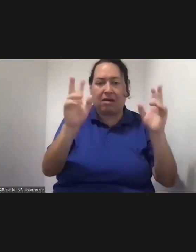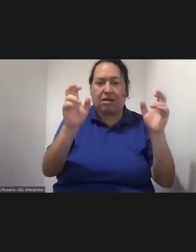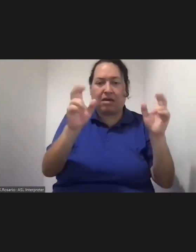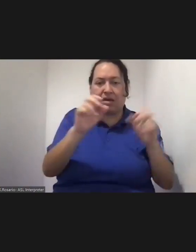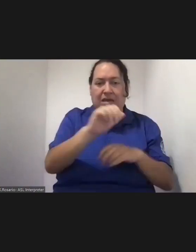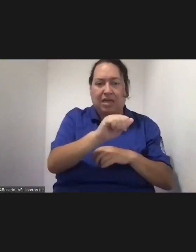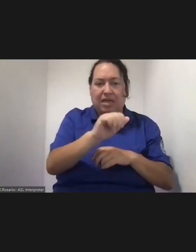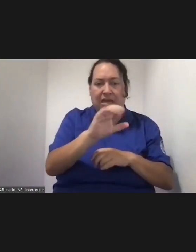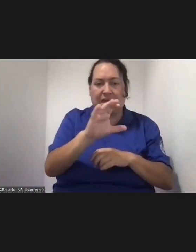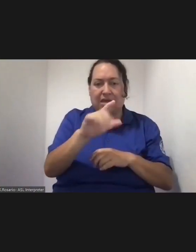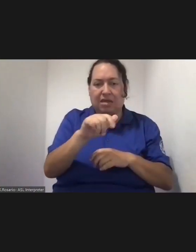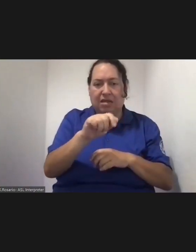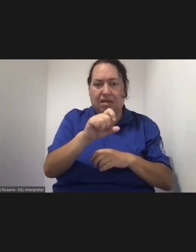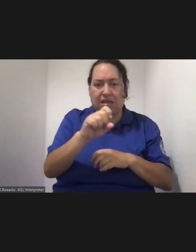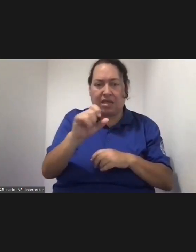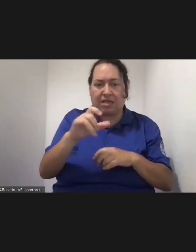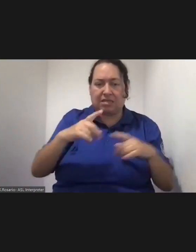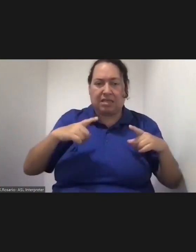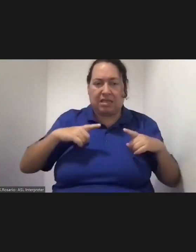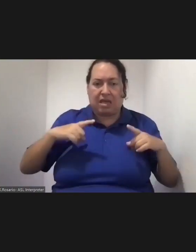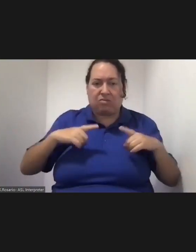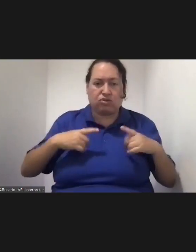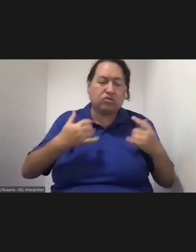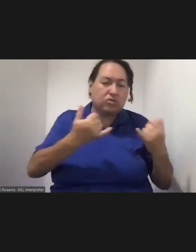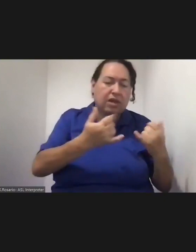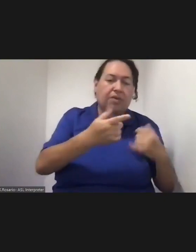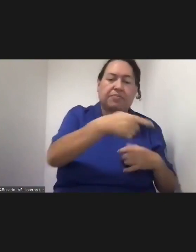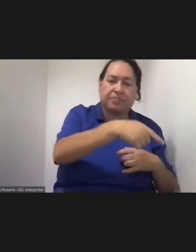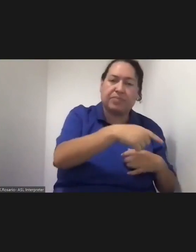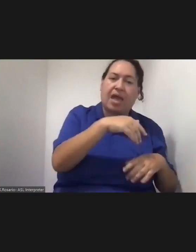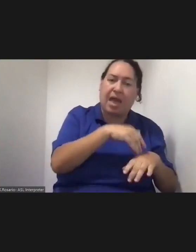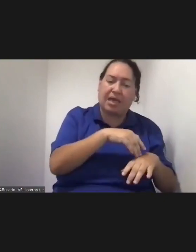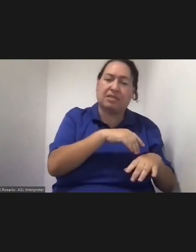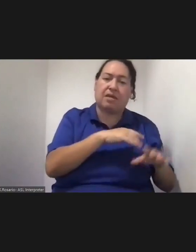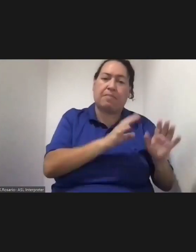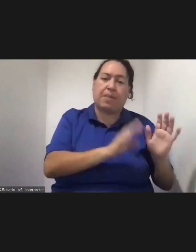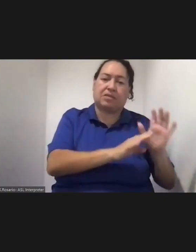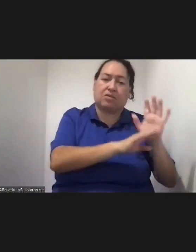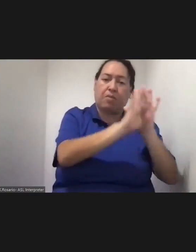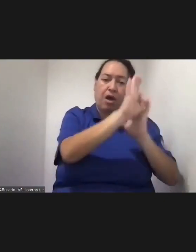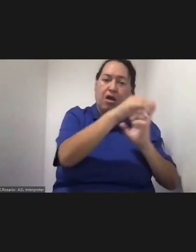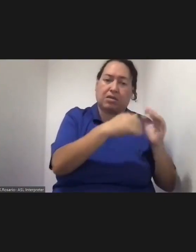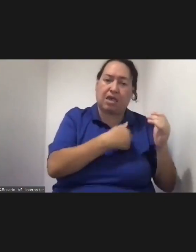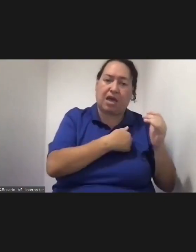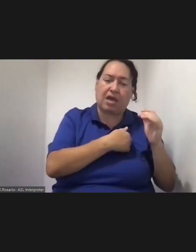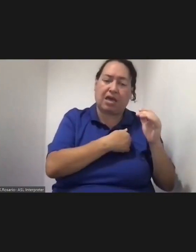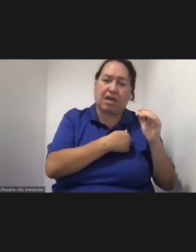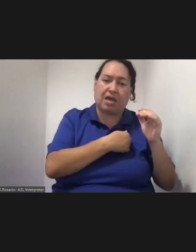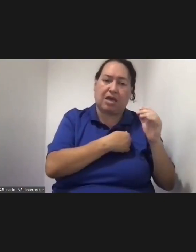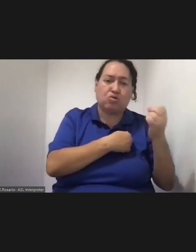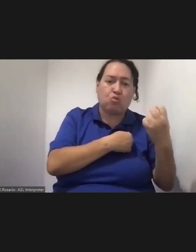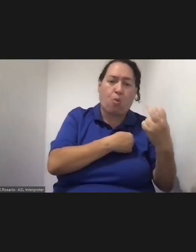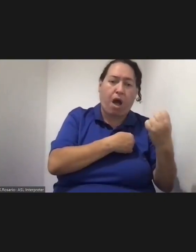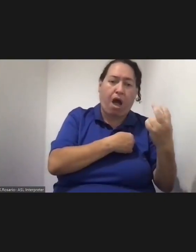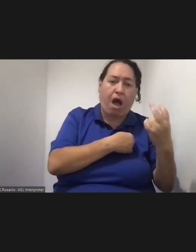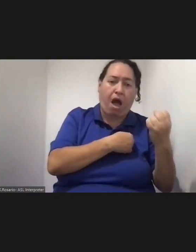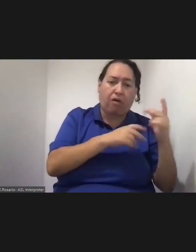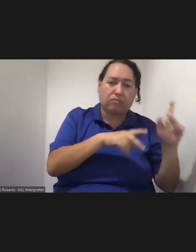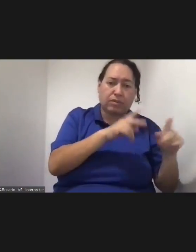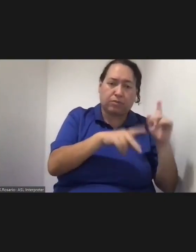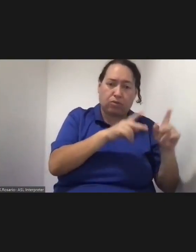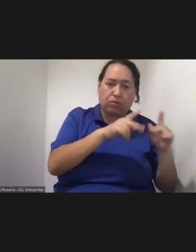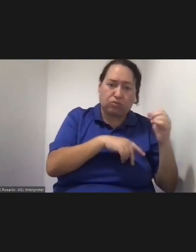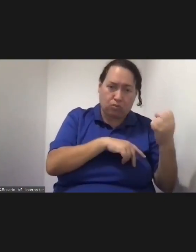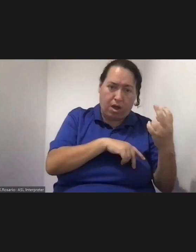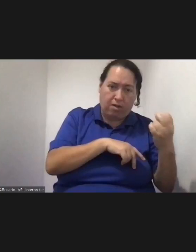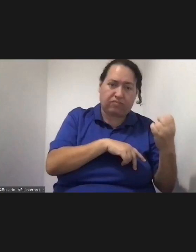What happened was at the basketball game, there were 8 people, there were 12 of them. Out of the 12, 8